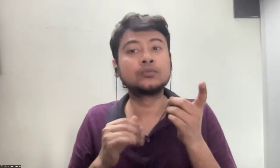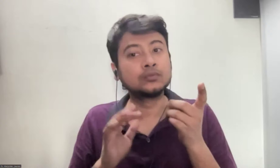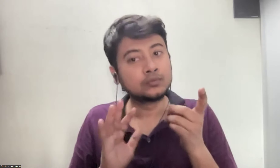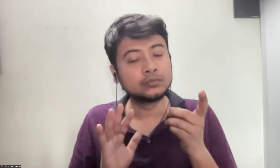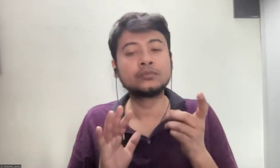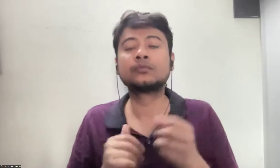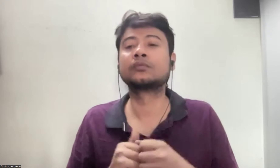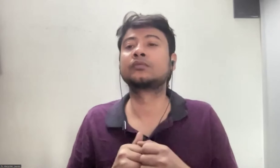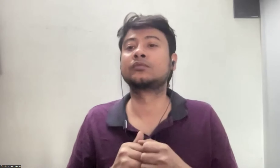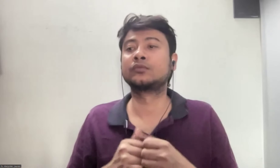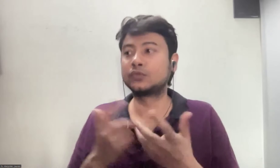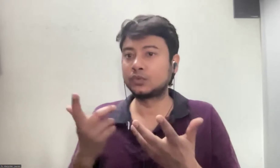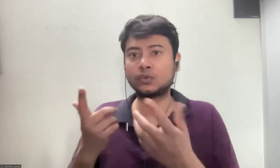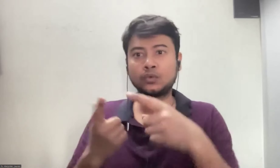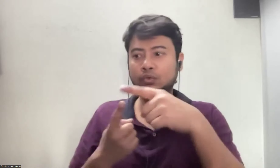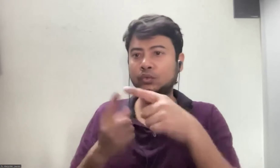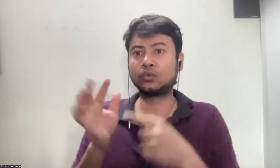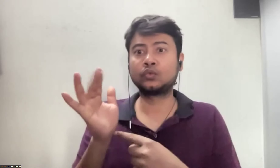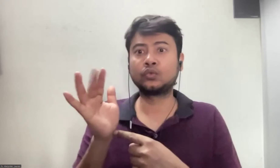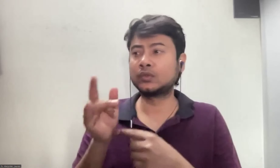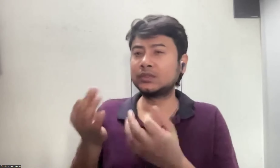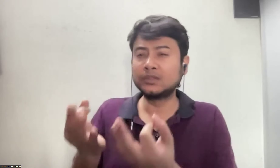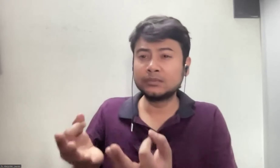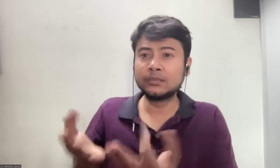how special the place of Tulsi is in our life.